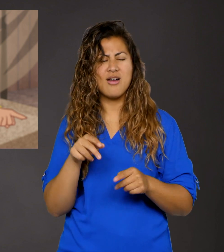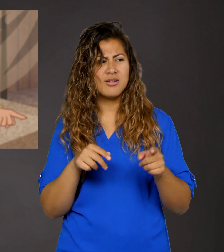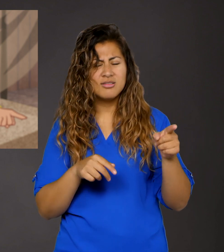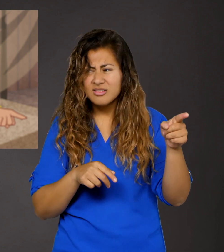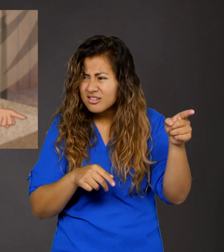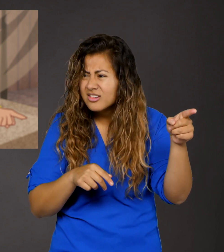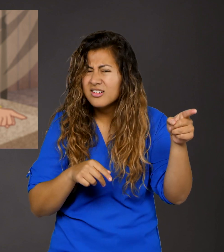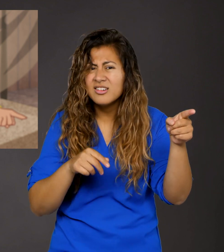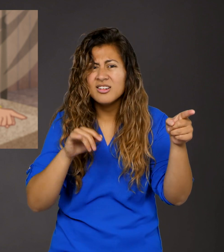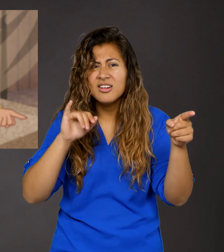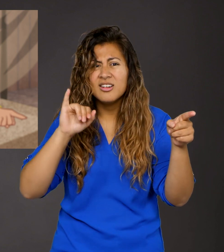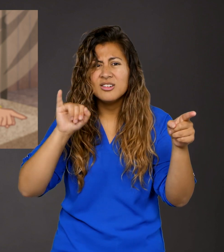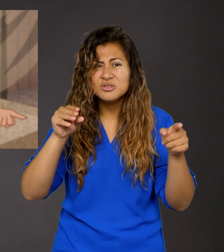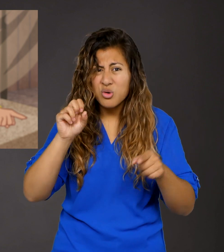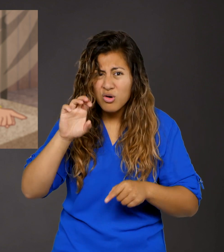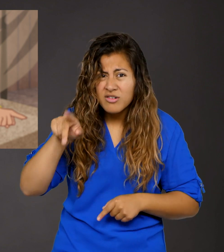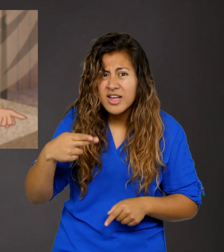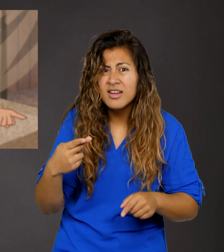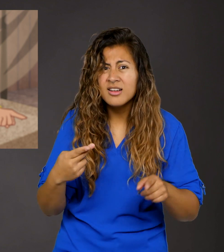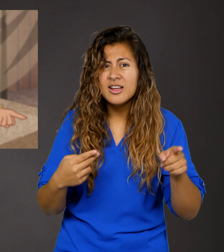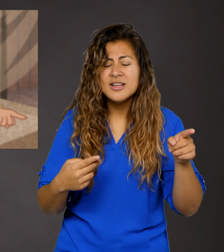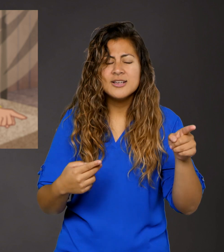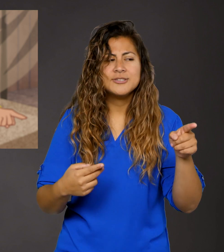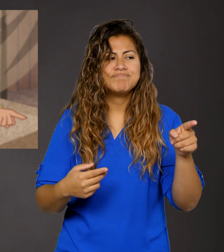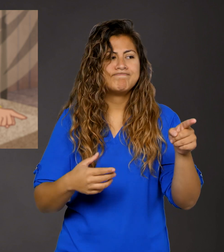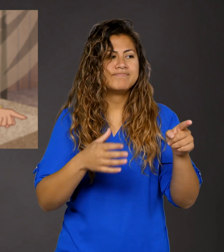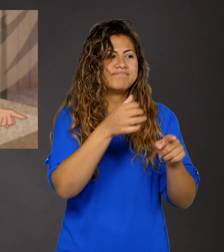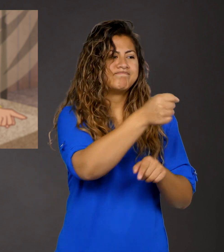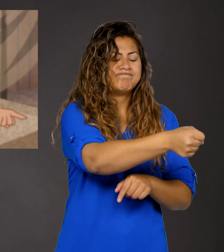Potiphar put Joseph in prison.